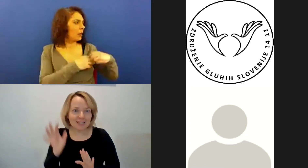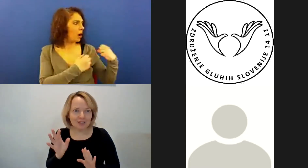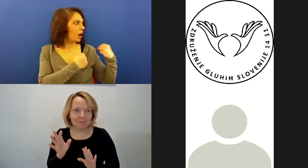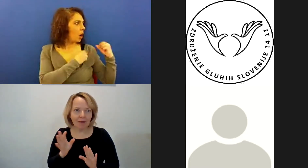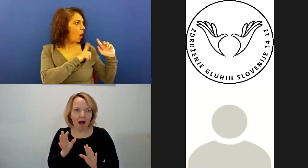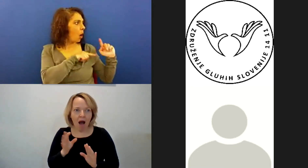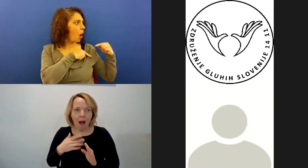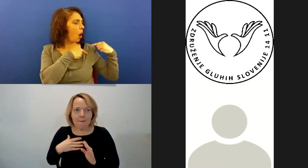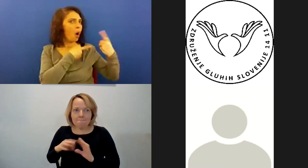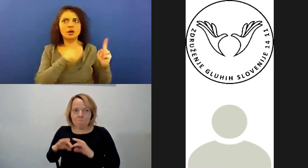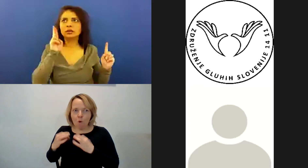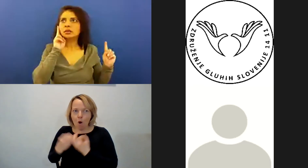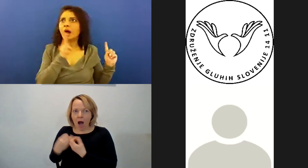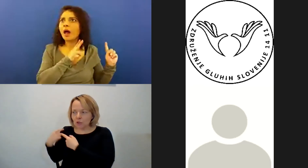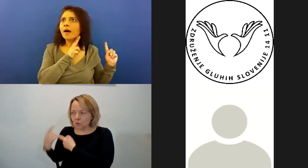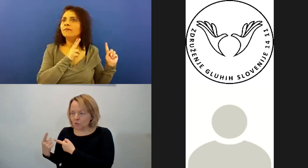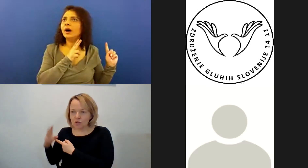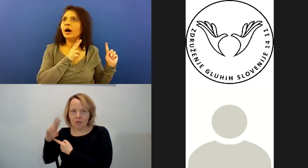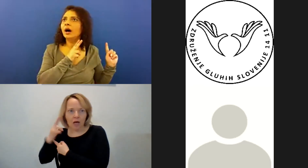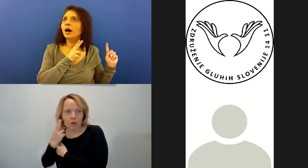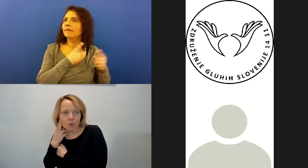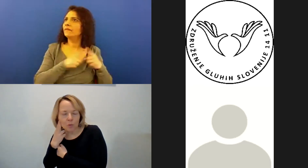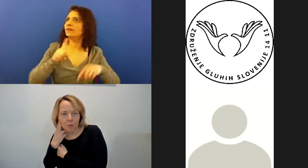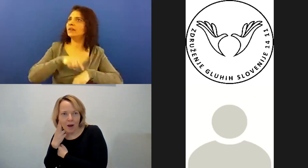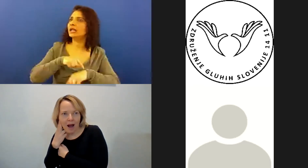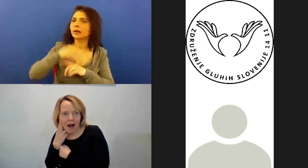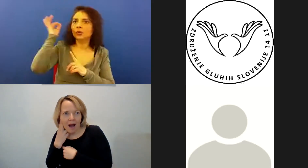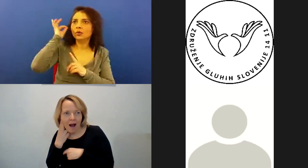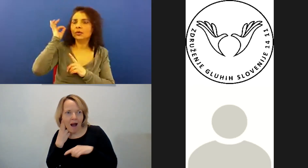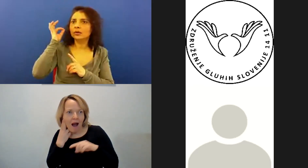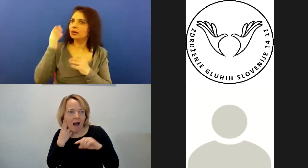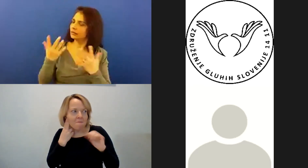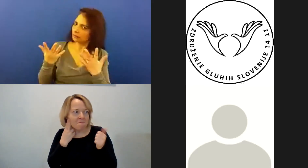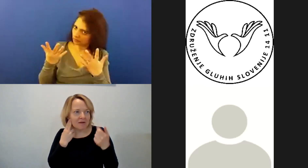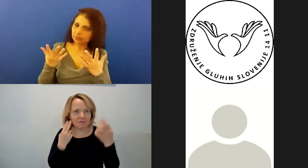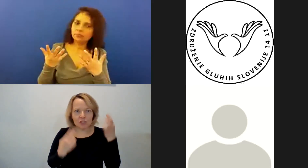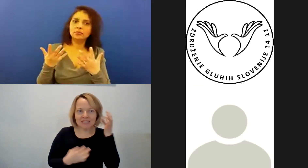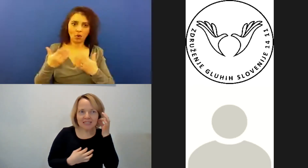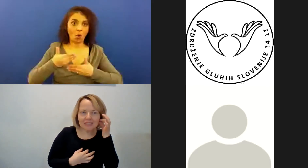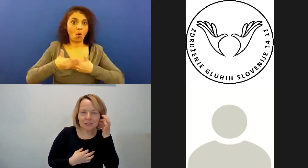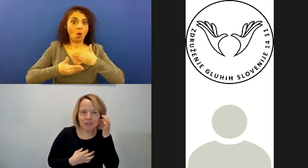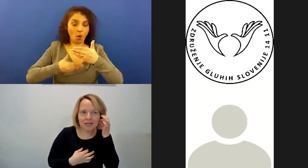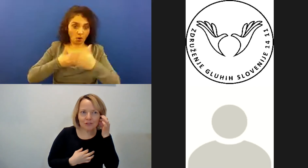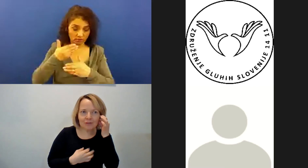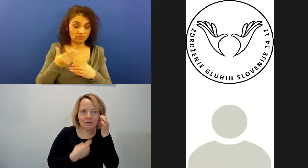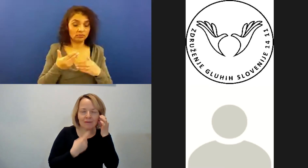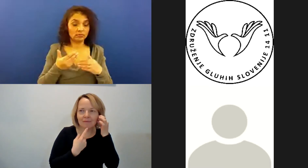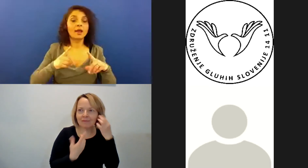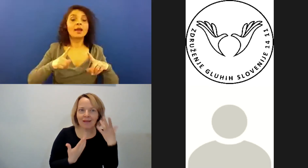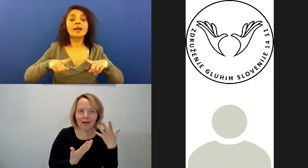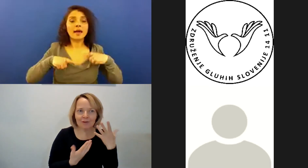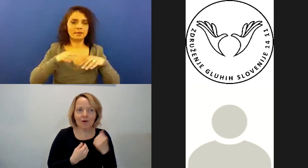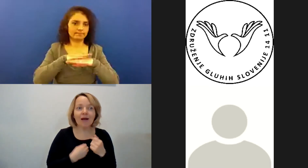I never before this moment thought I would ever marry a hearing man.